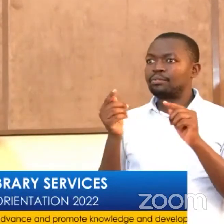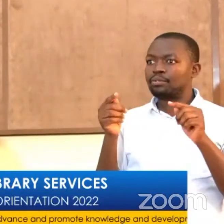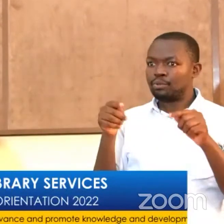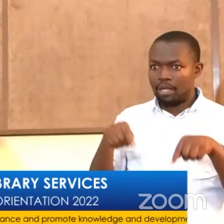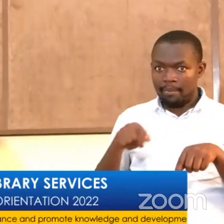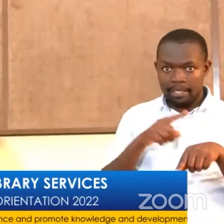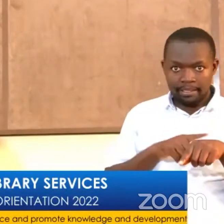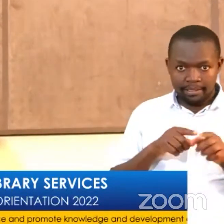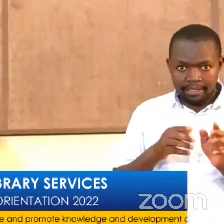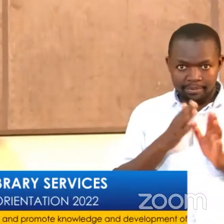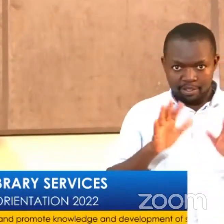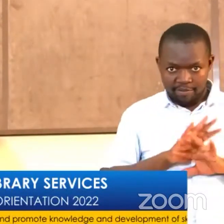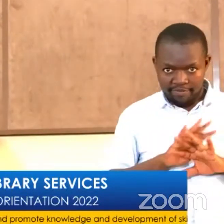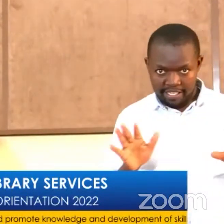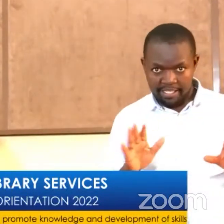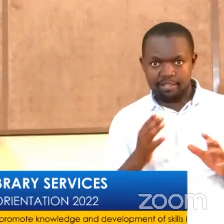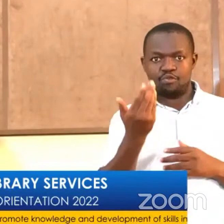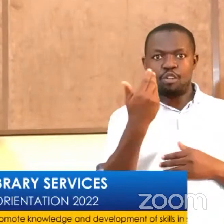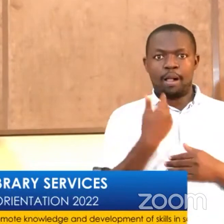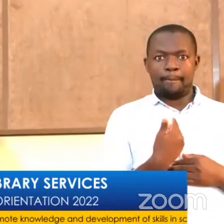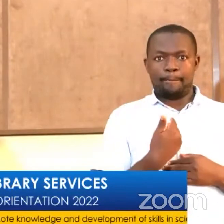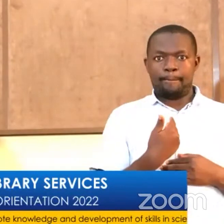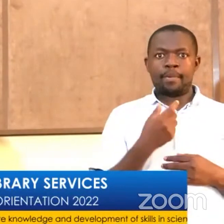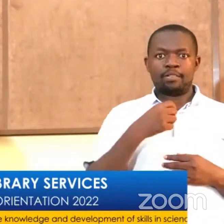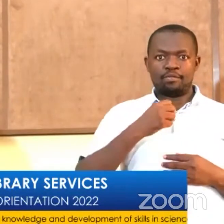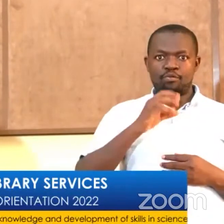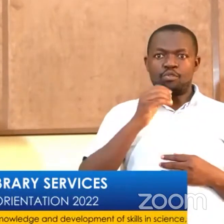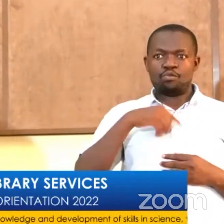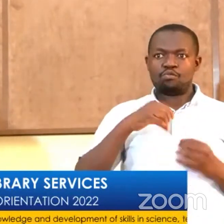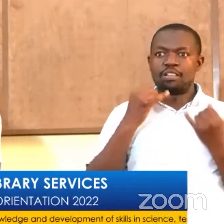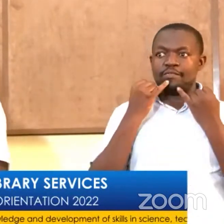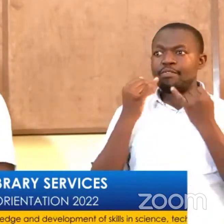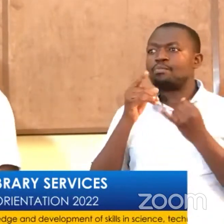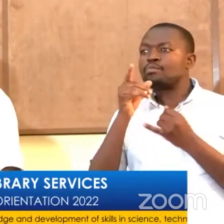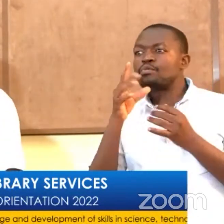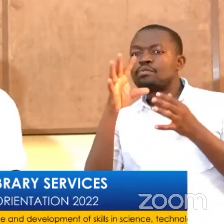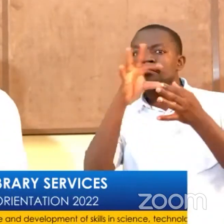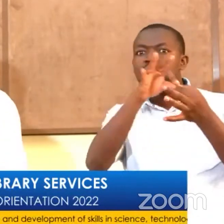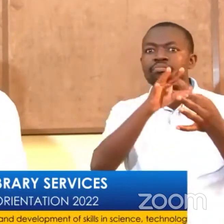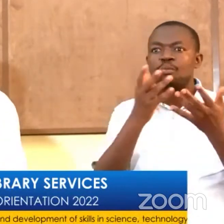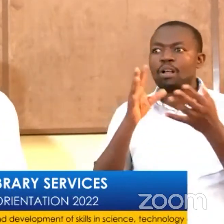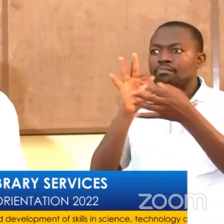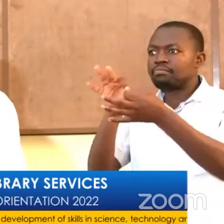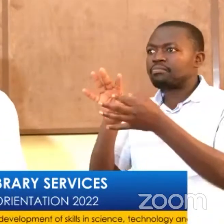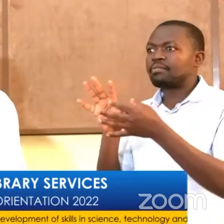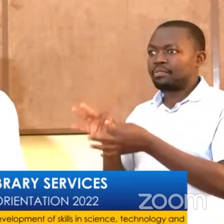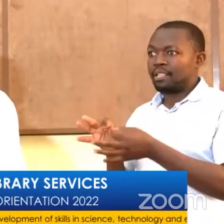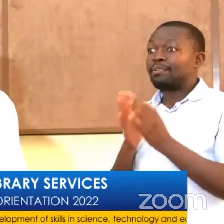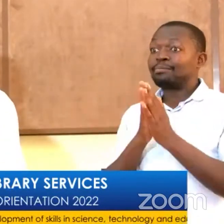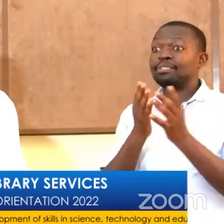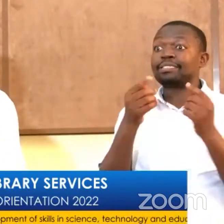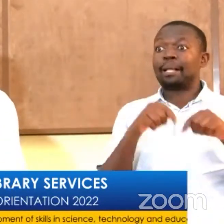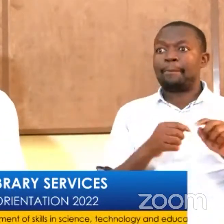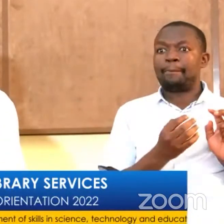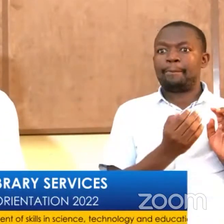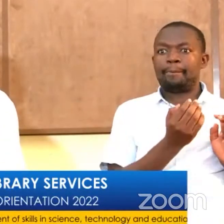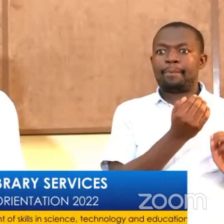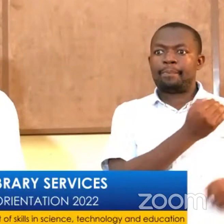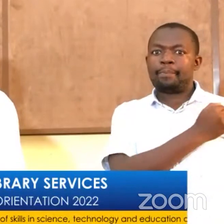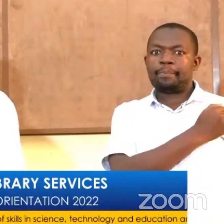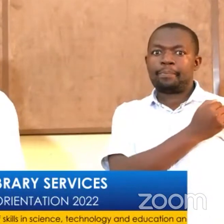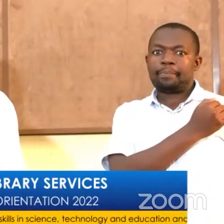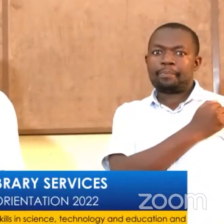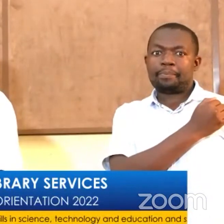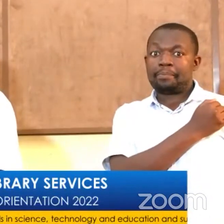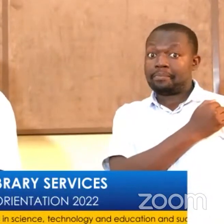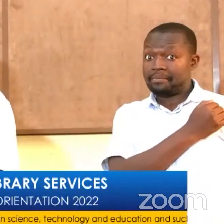the session so that you are told where you belong. Thank you so much. If you don't know, please you come and consult here.